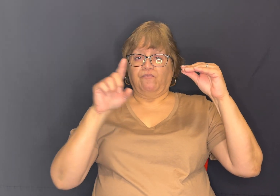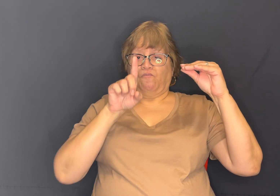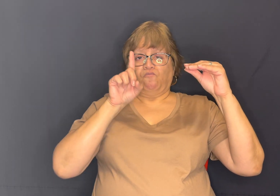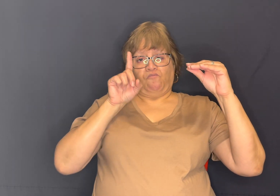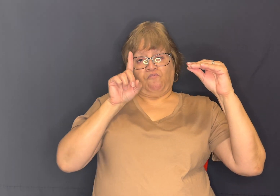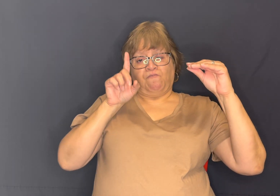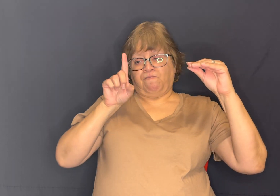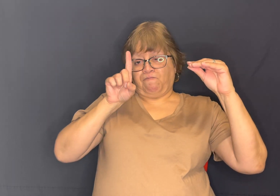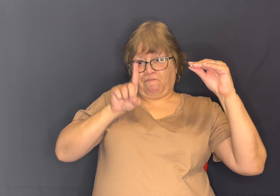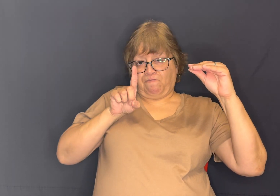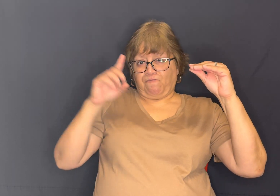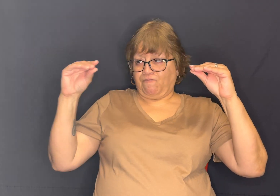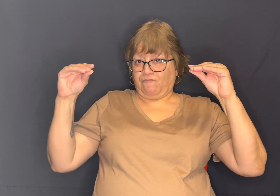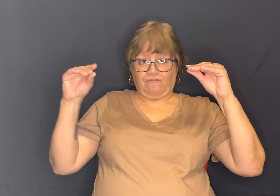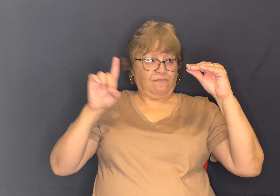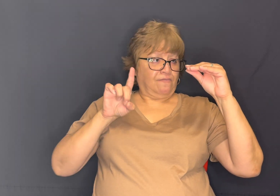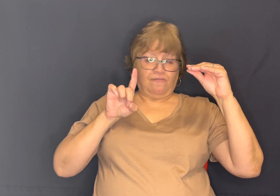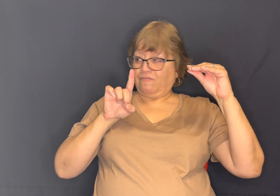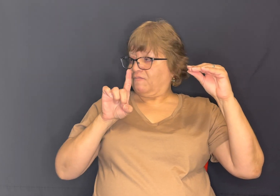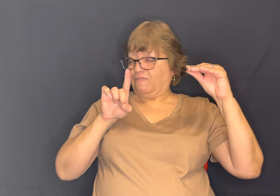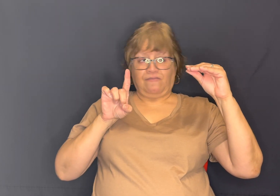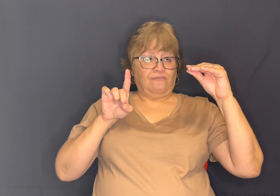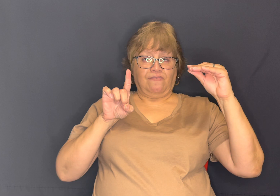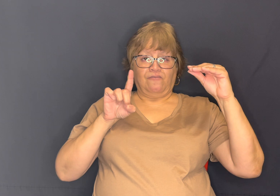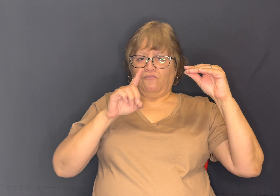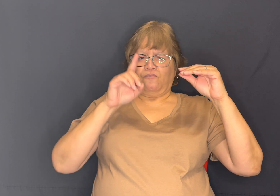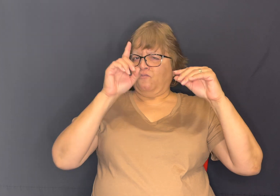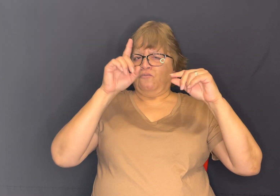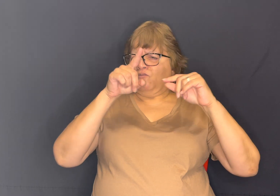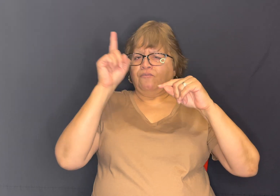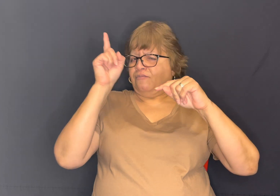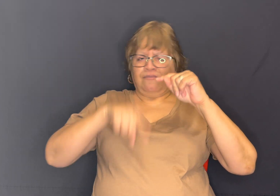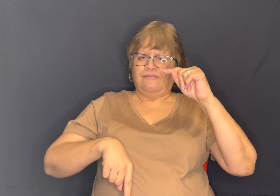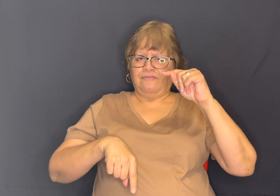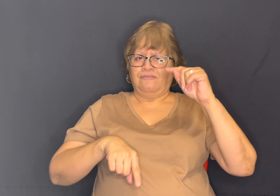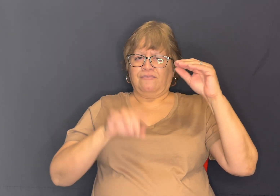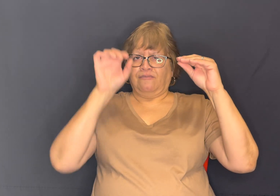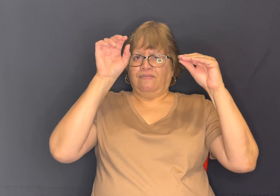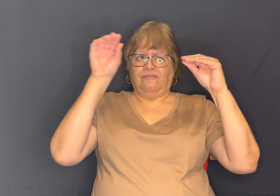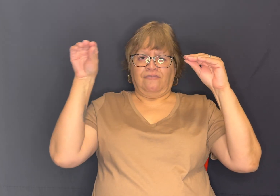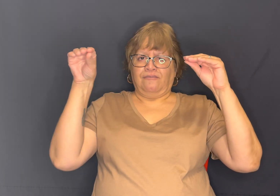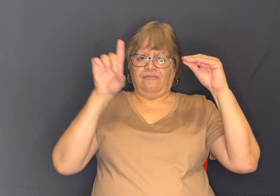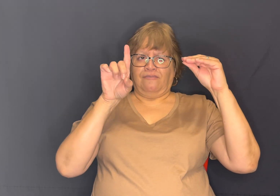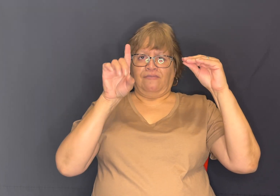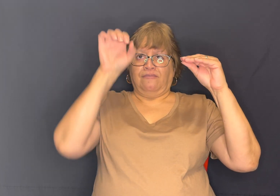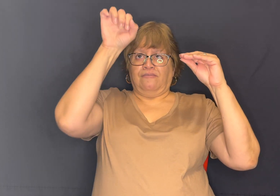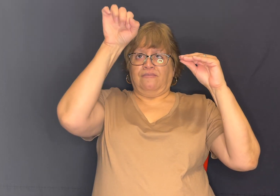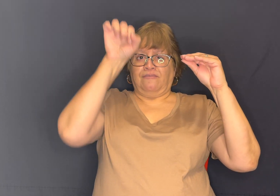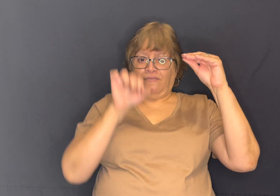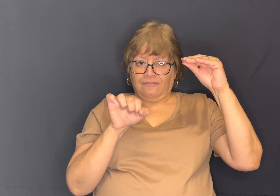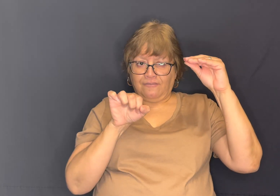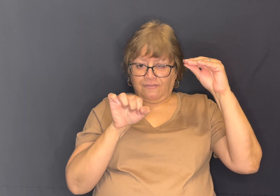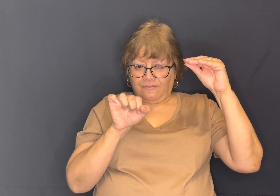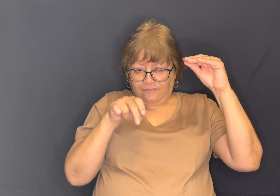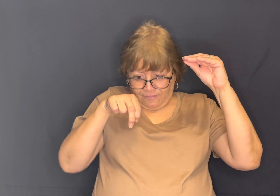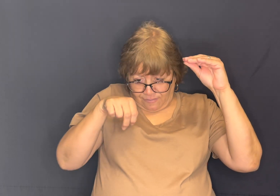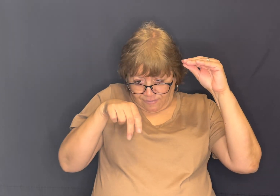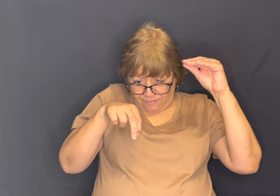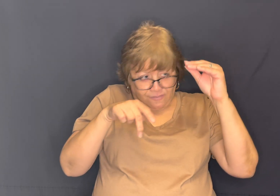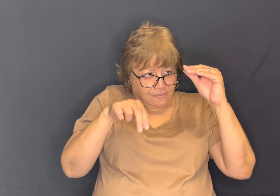how would you walk through that conversation? You know, would you stop and, you know, look both ways and, you know, duck down and